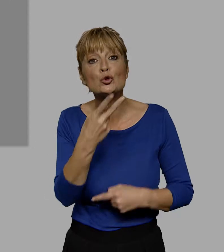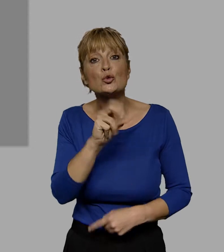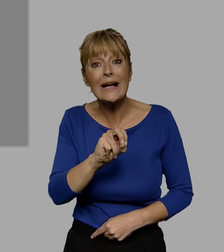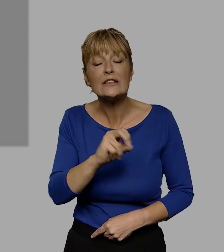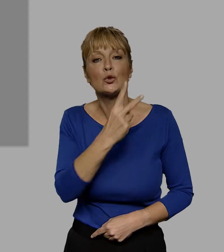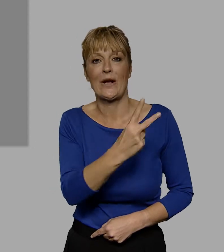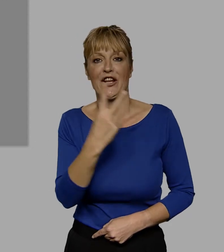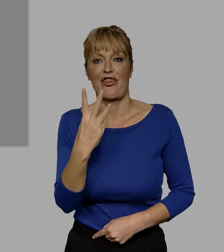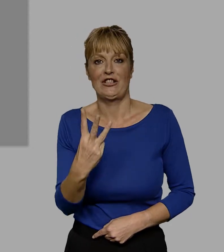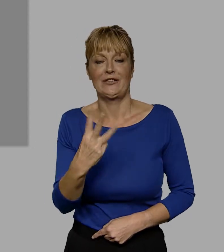2023.